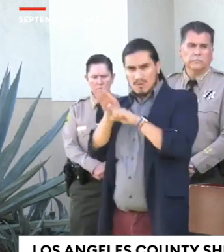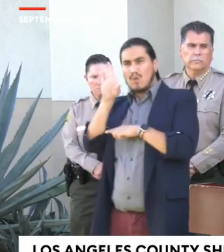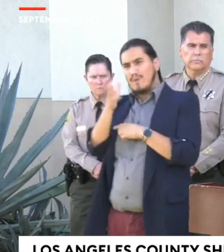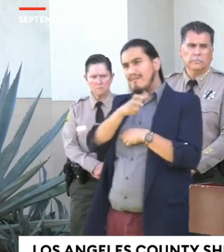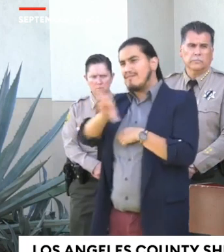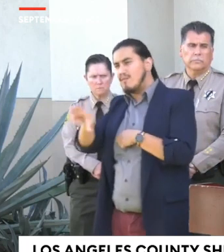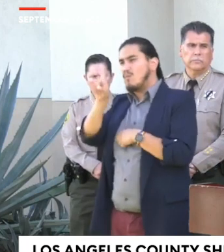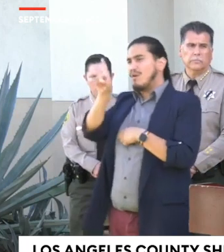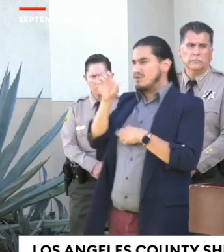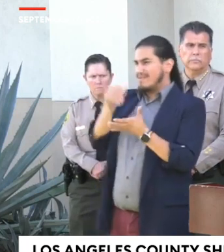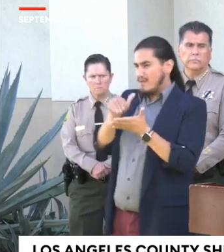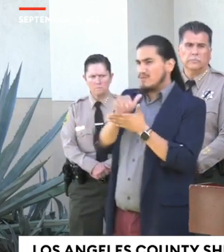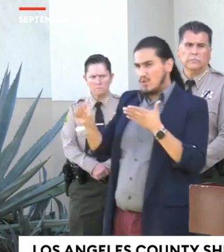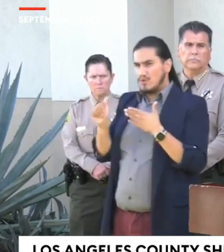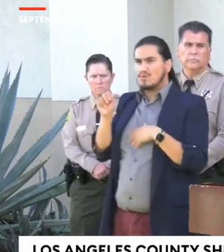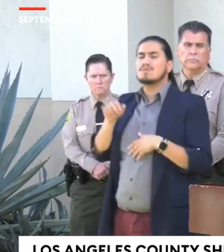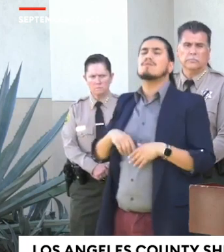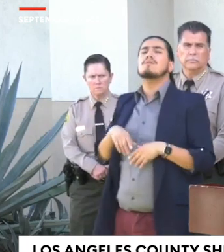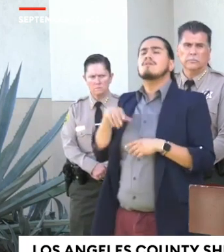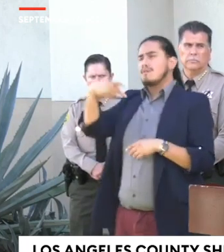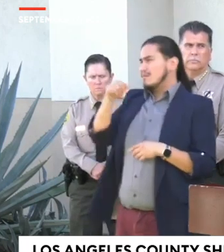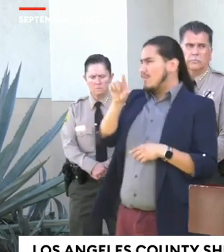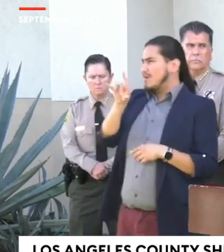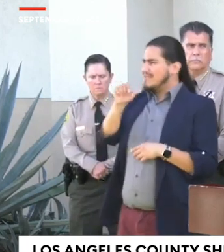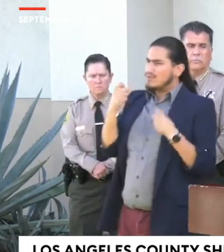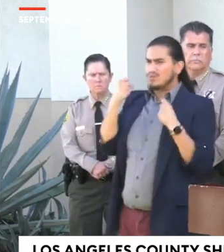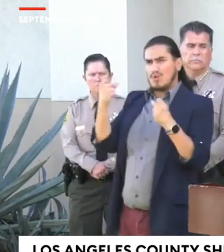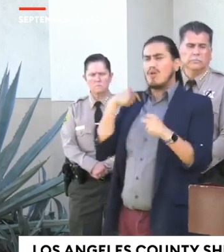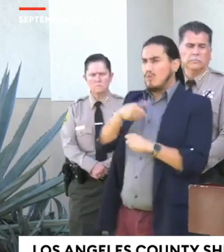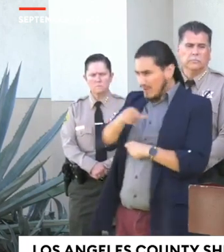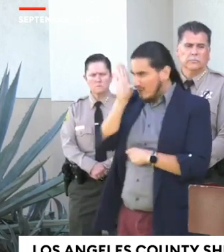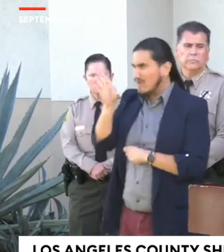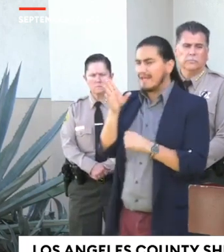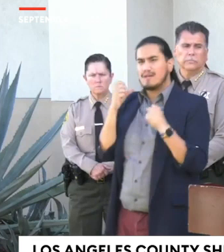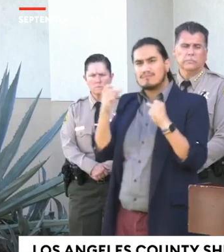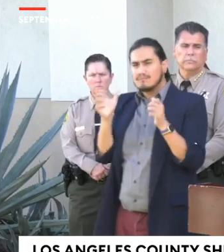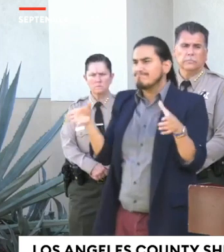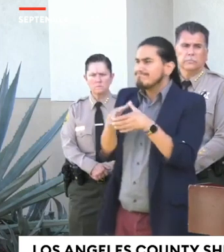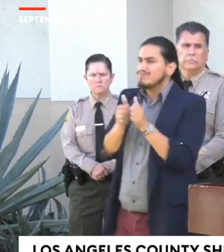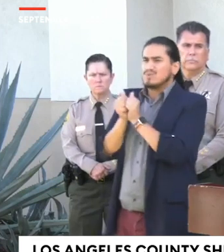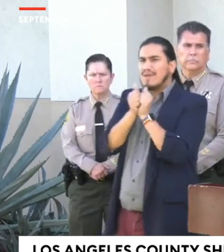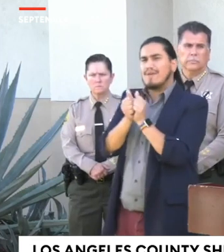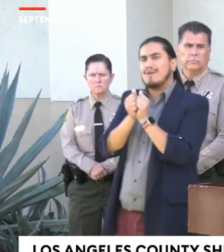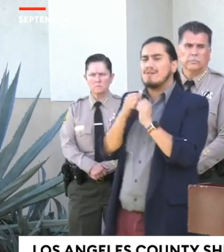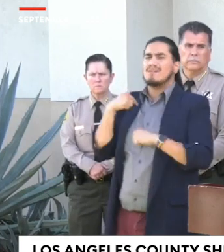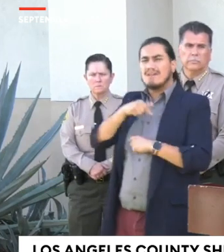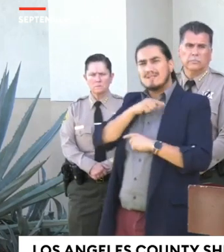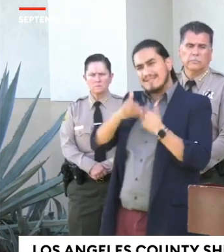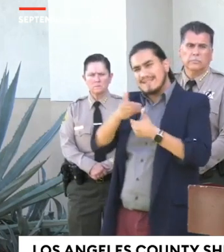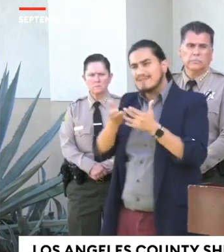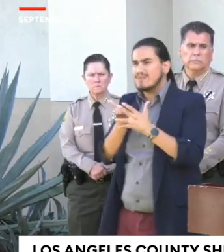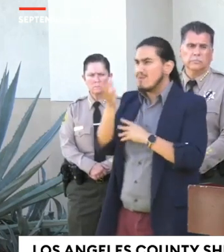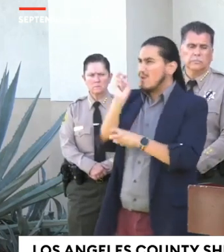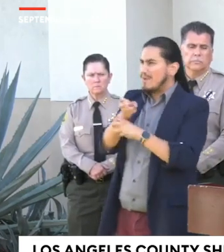criminal. Palmdale is strong, and we will continue to be strong together as we get through this difficult time. And right now,